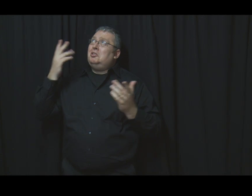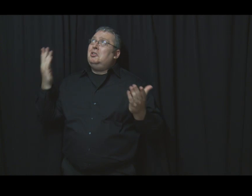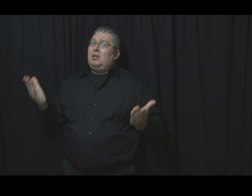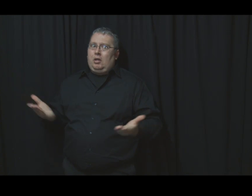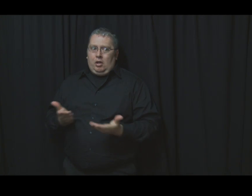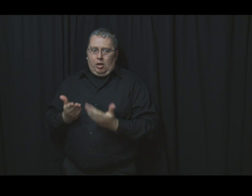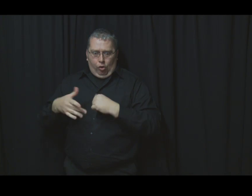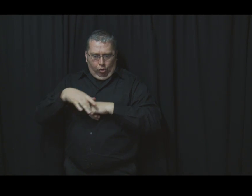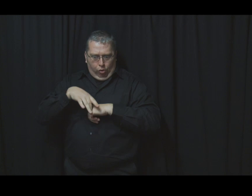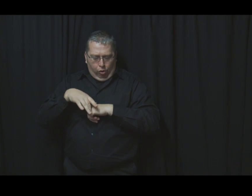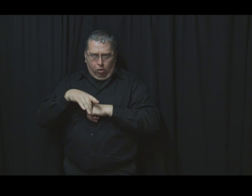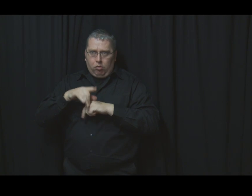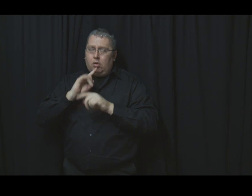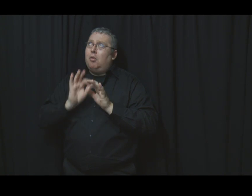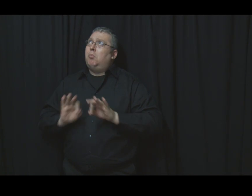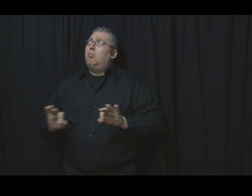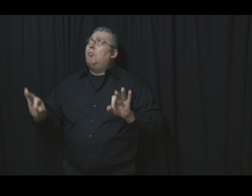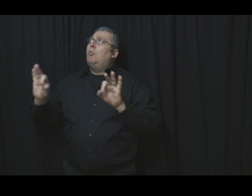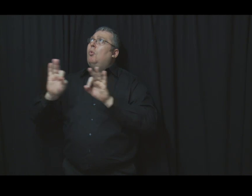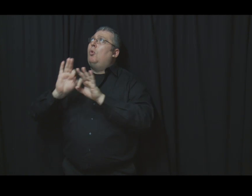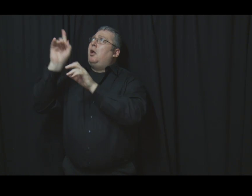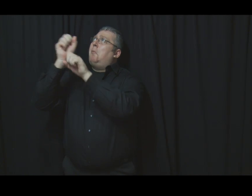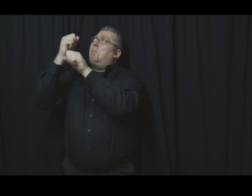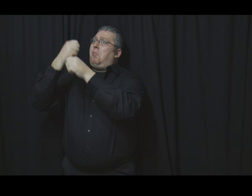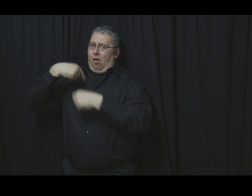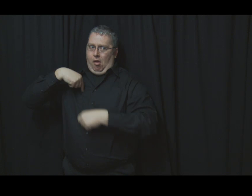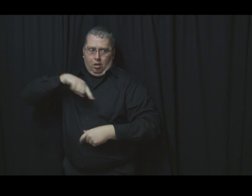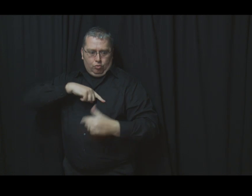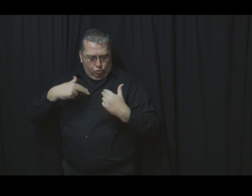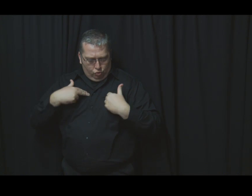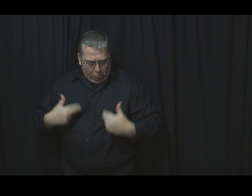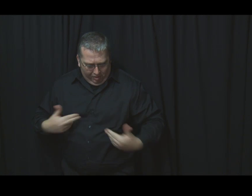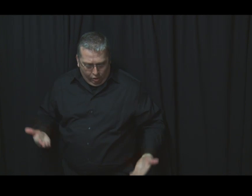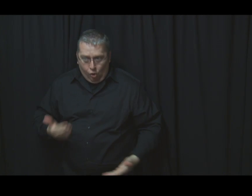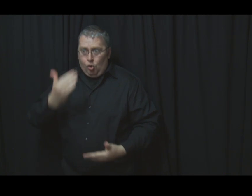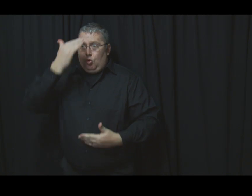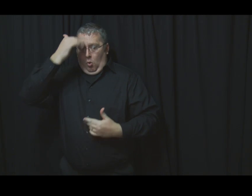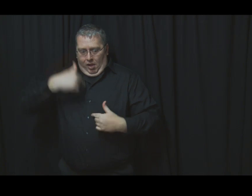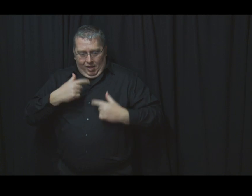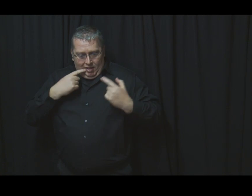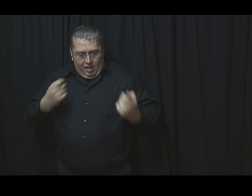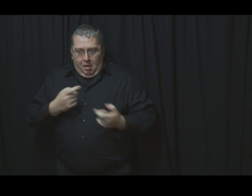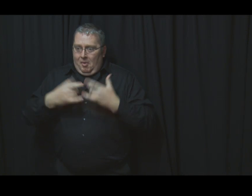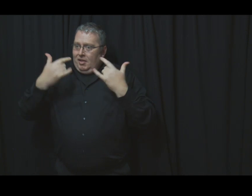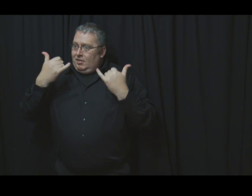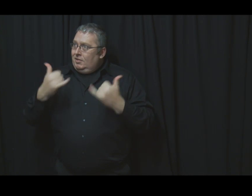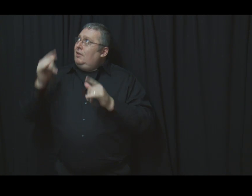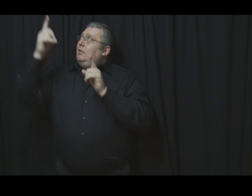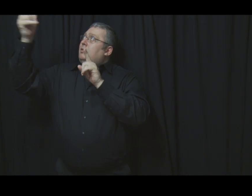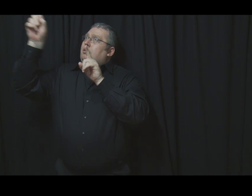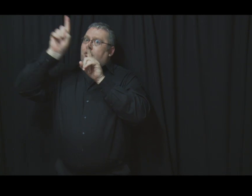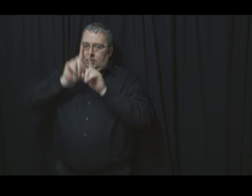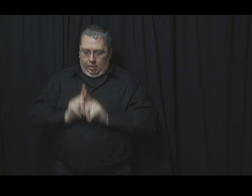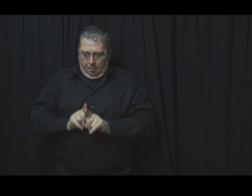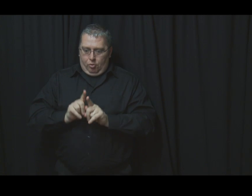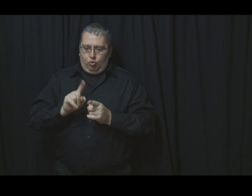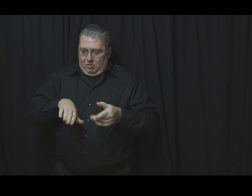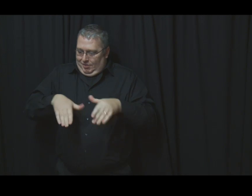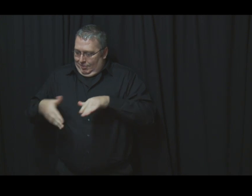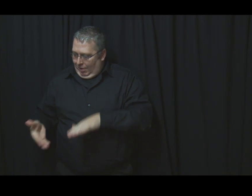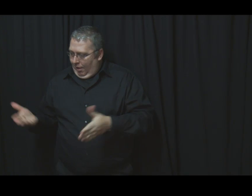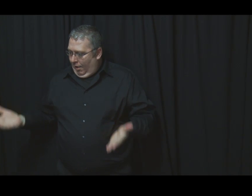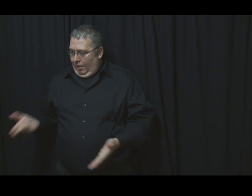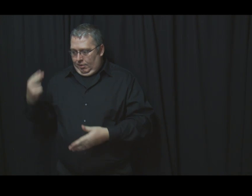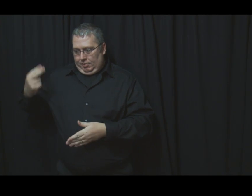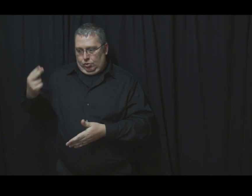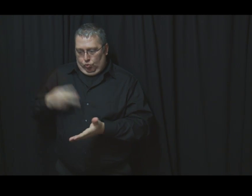so significant that He created human beings here, knowing they would sin, and yet stepped into history to die for us and be raised from the dead,